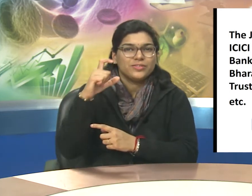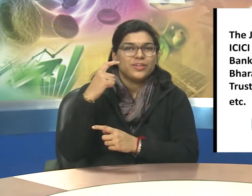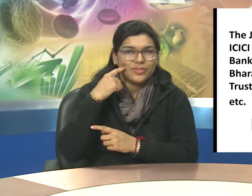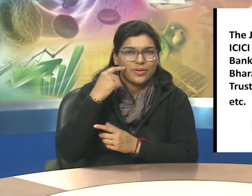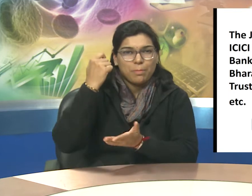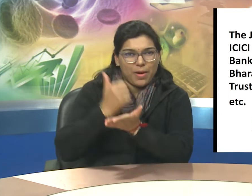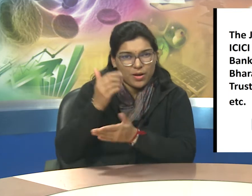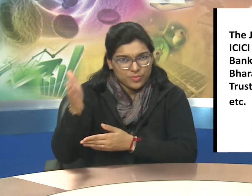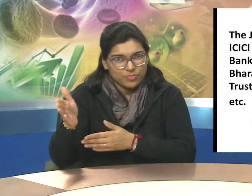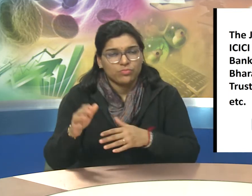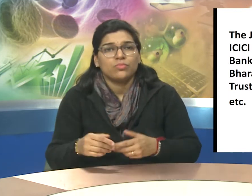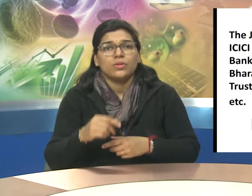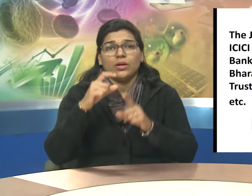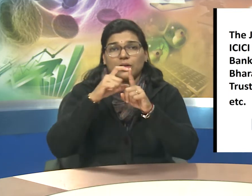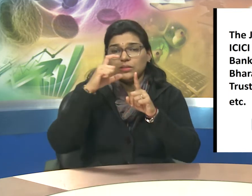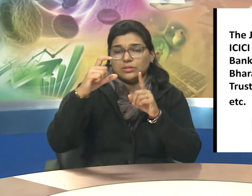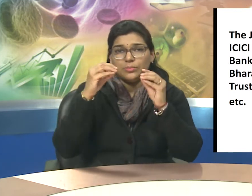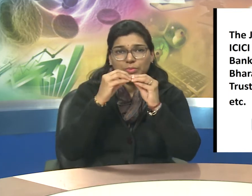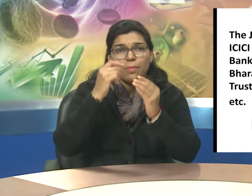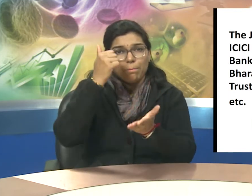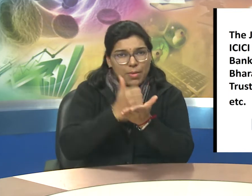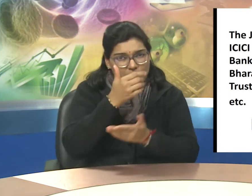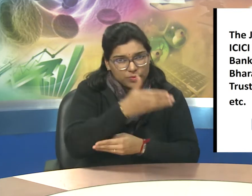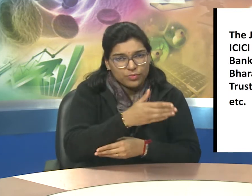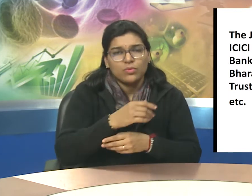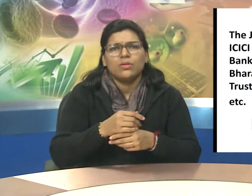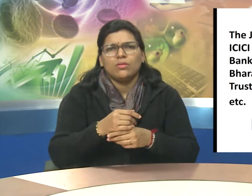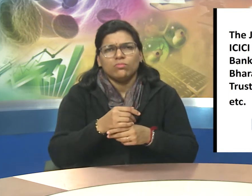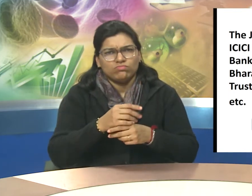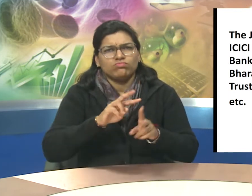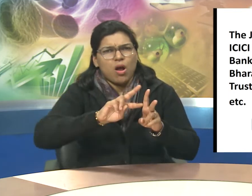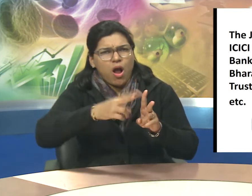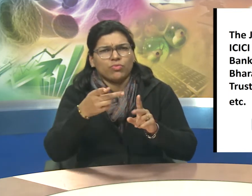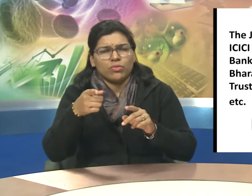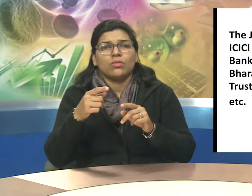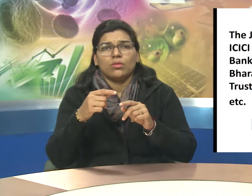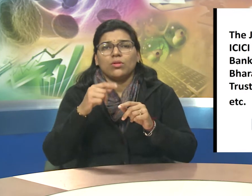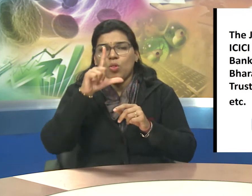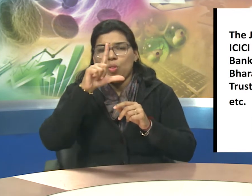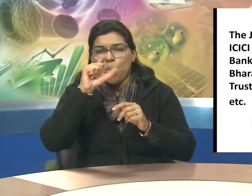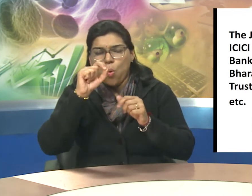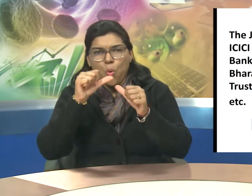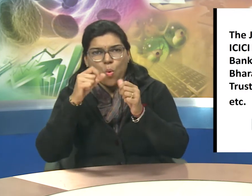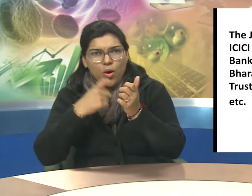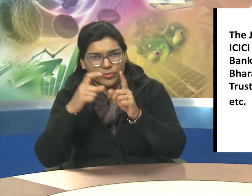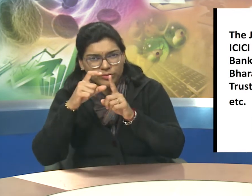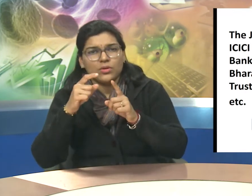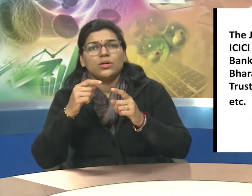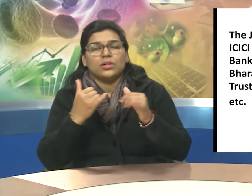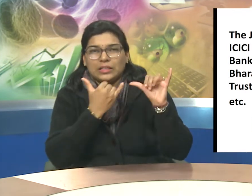banks like ICICI Bank, then there are some Development Credit Bank Limited,